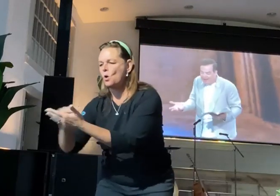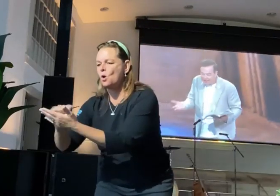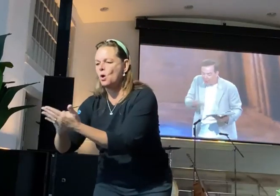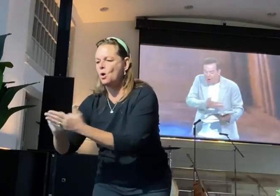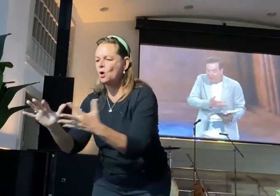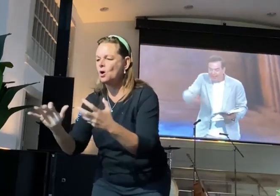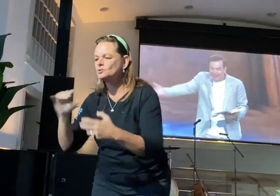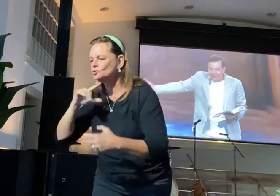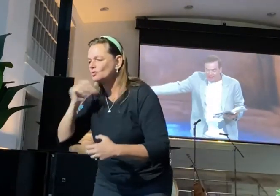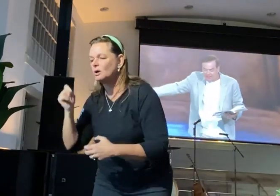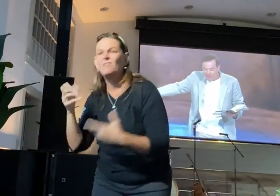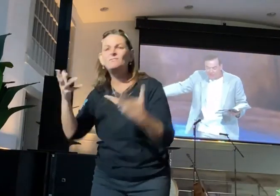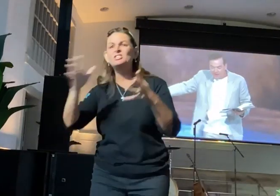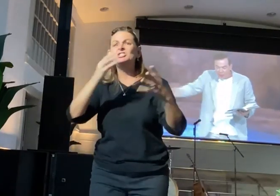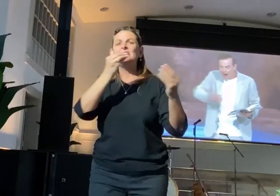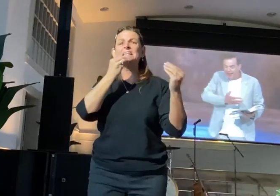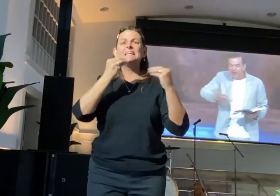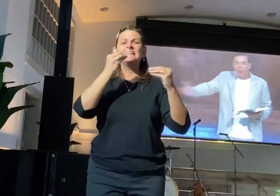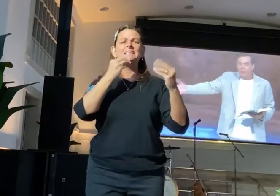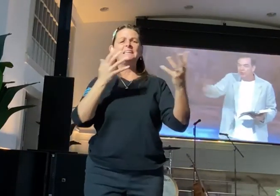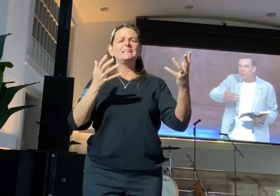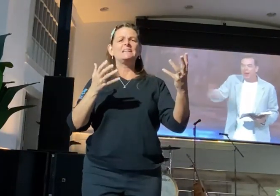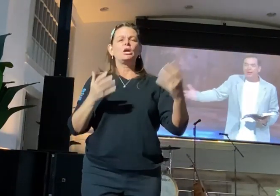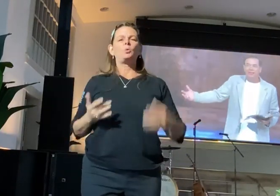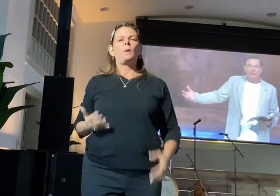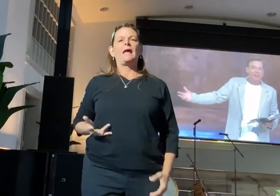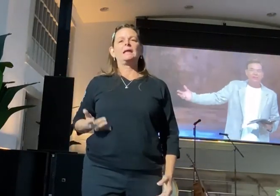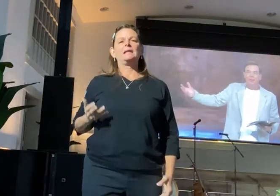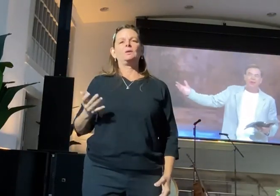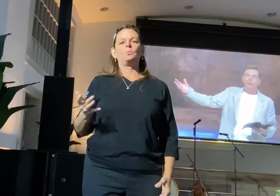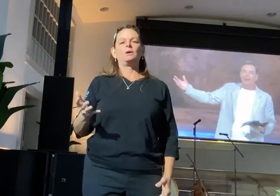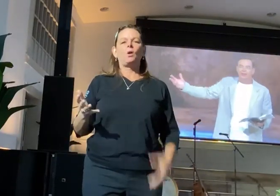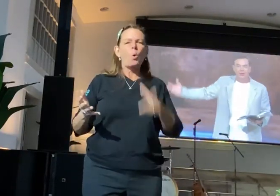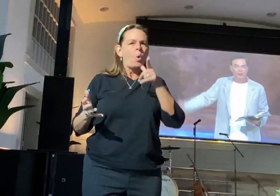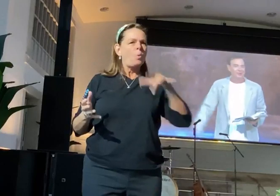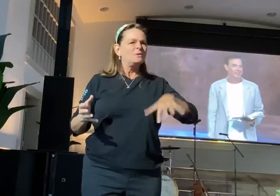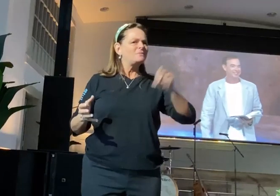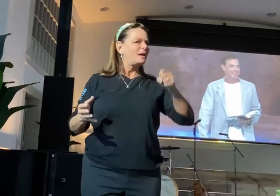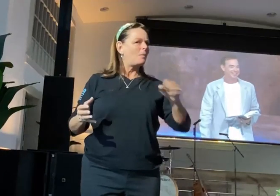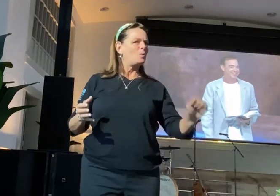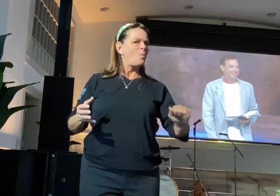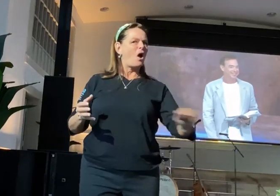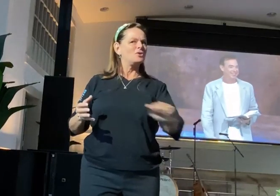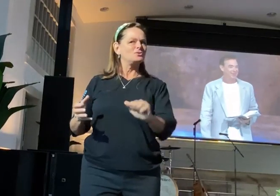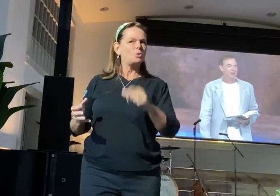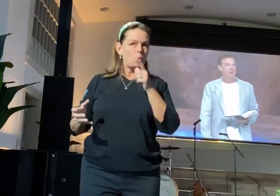And he waited. They were already eating the evening meal. Why did he wait? Was he waiting to see if somebody would get a clue?